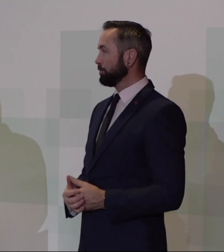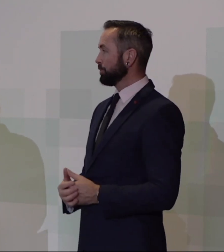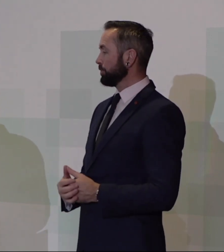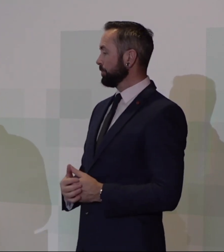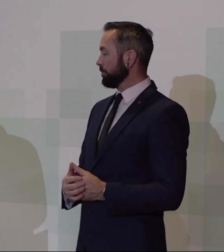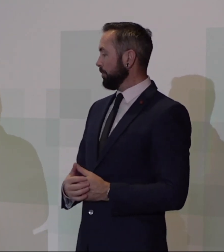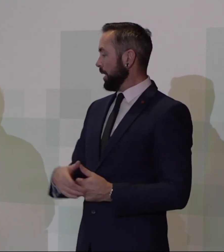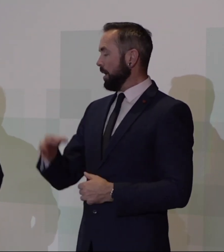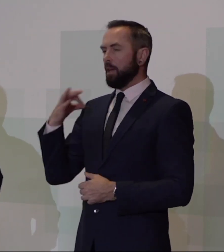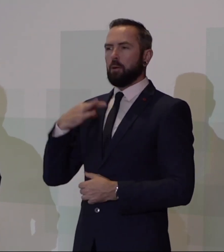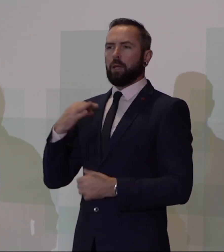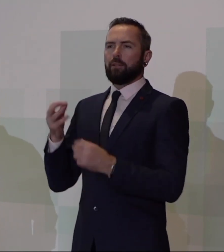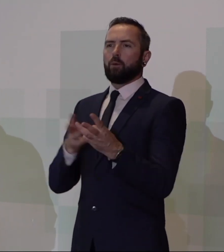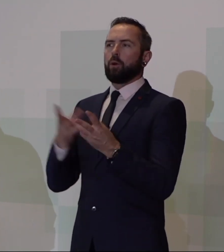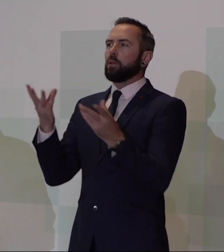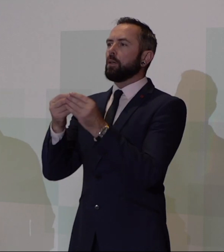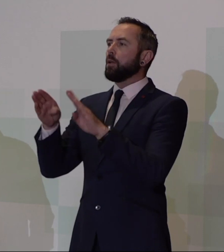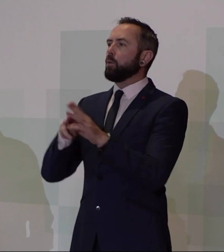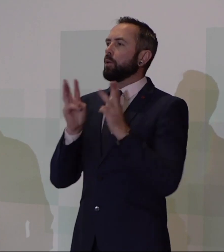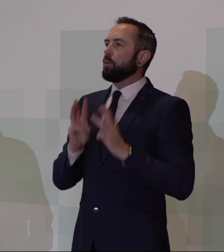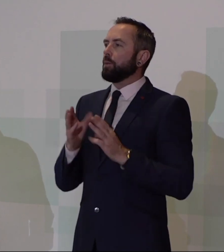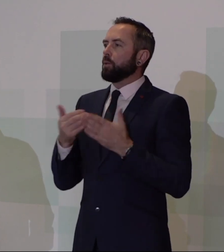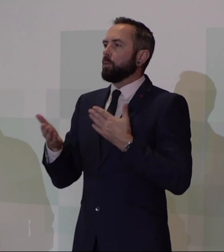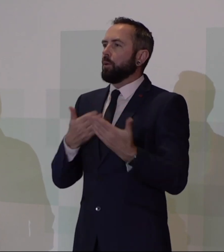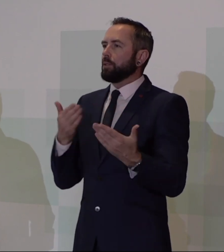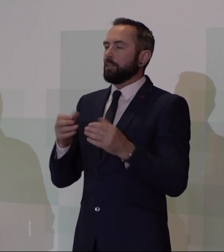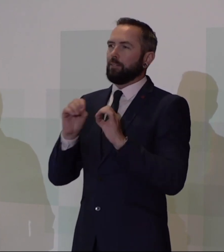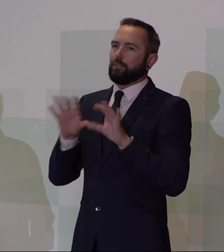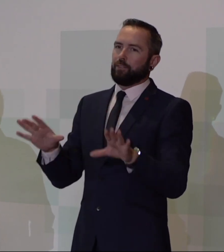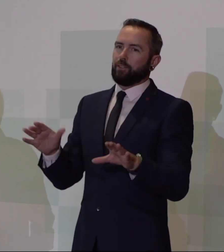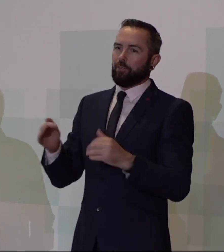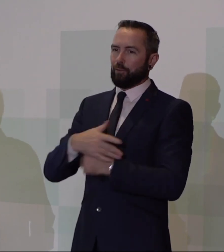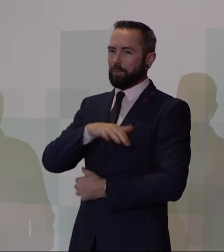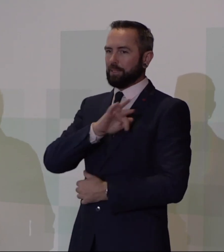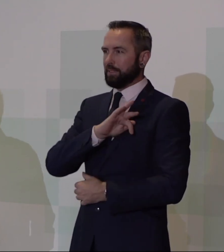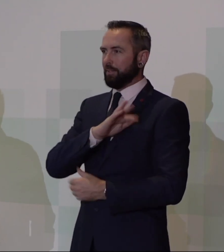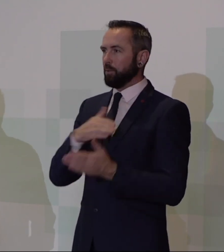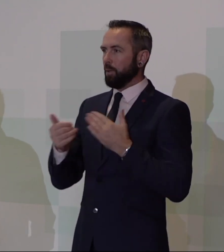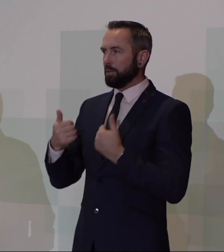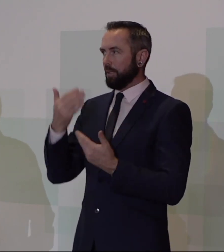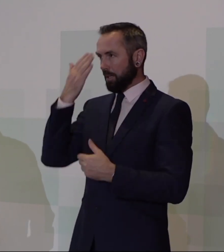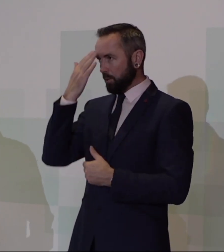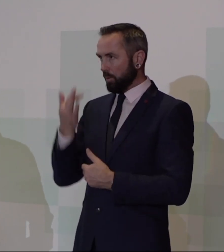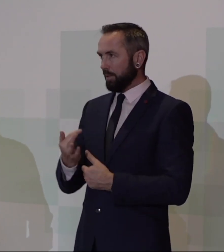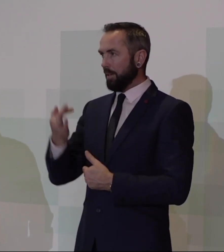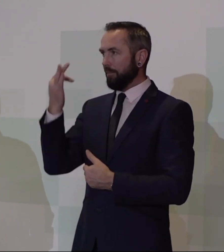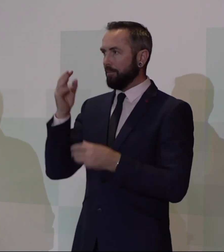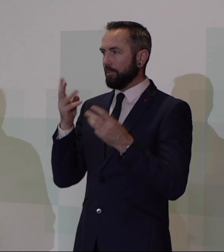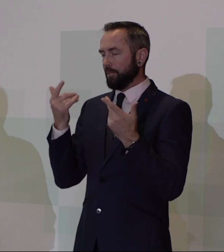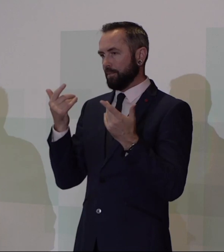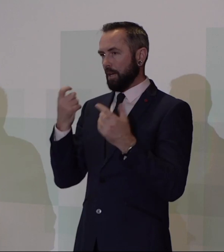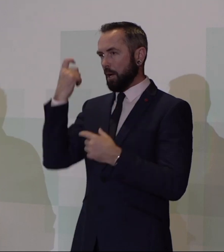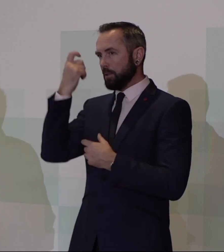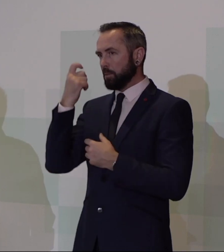So I suppose the benefits of working, I suppose, alongside women, I suppose an obvious one to me is that I know if, I suppose, women, I